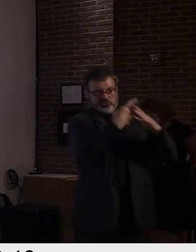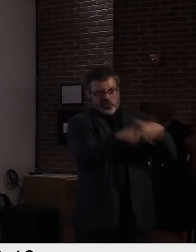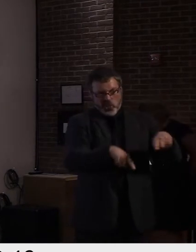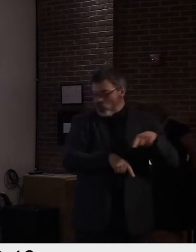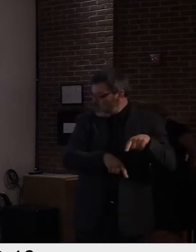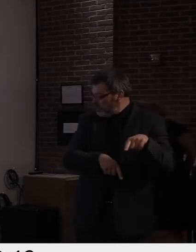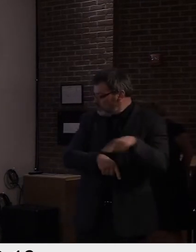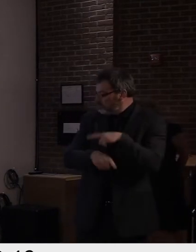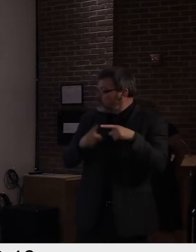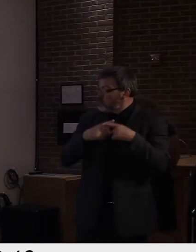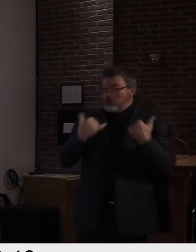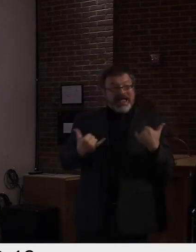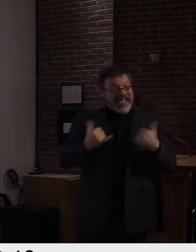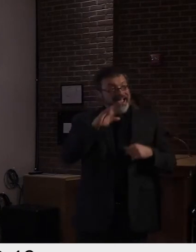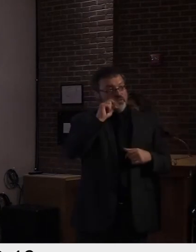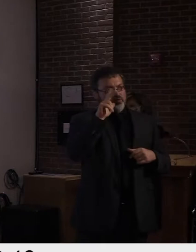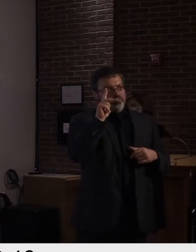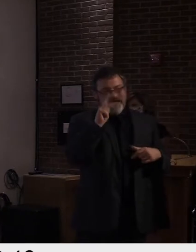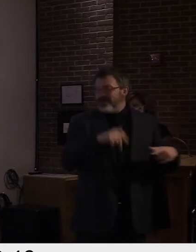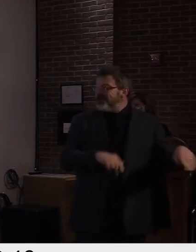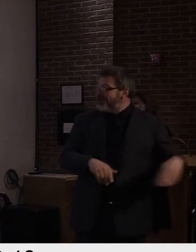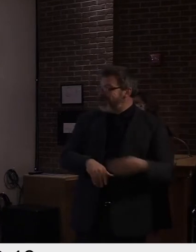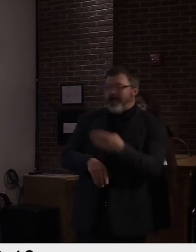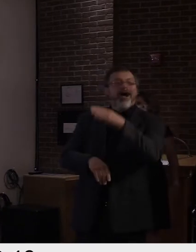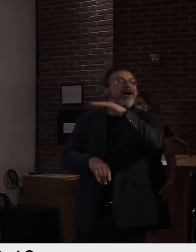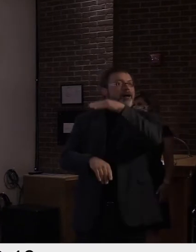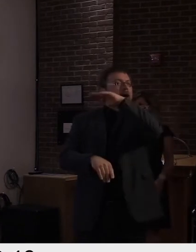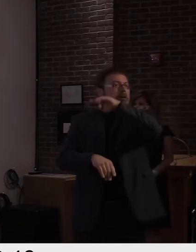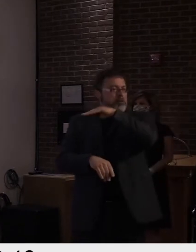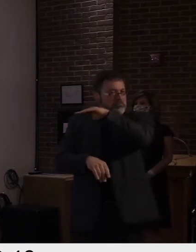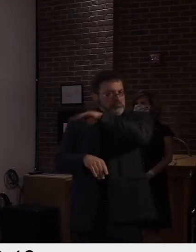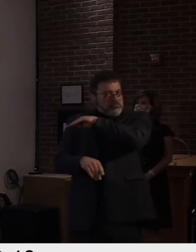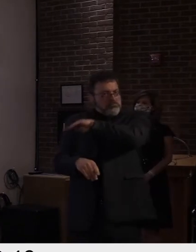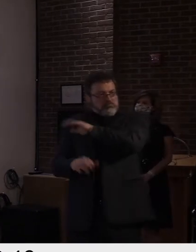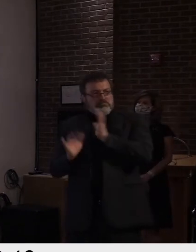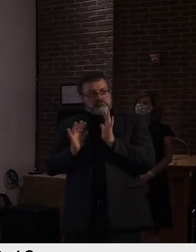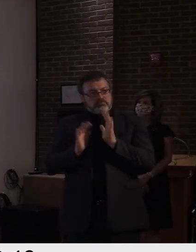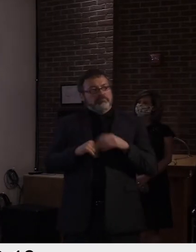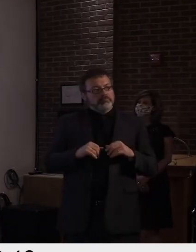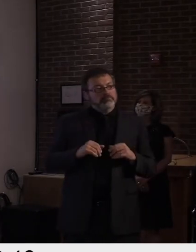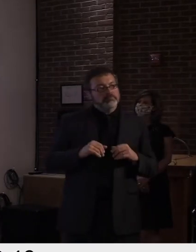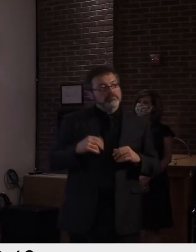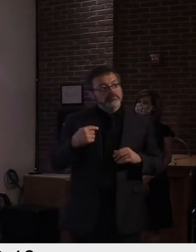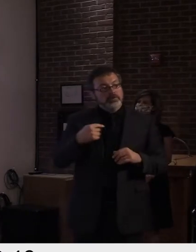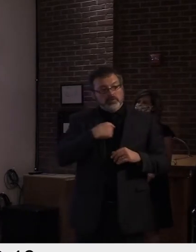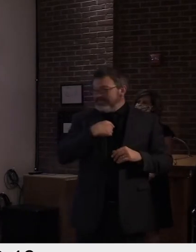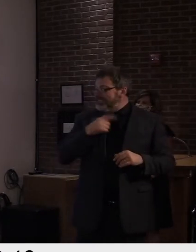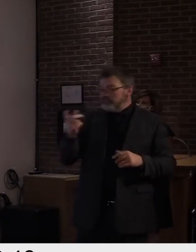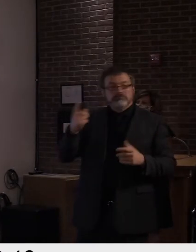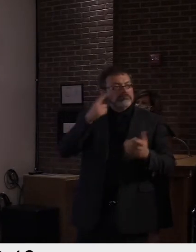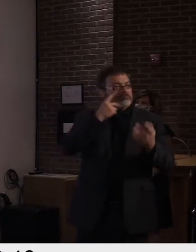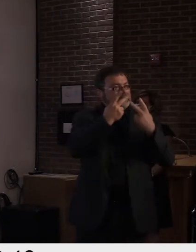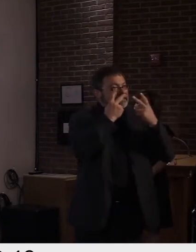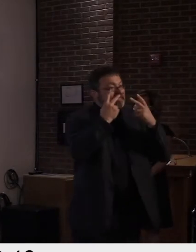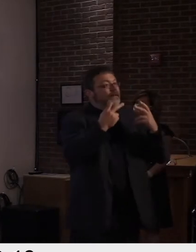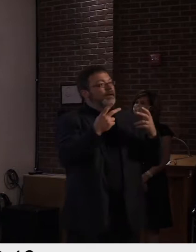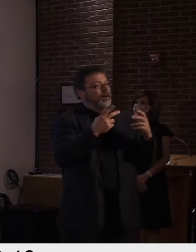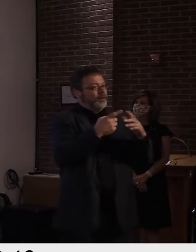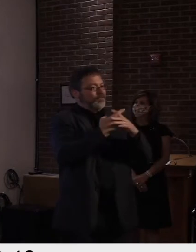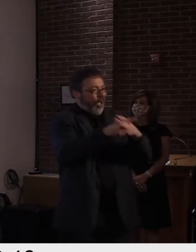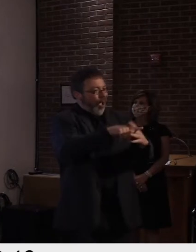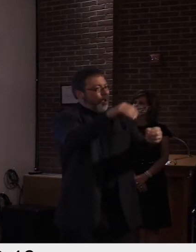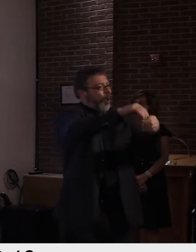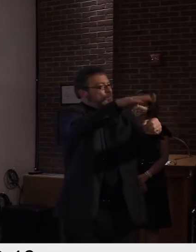outbreaks. Now, as we anticipated, there have been a couple of new clusters around the state, in addition to the outbreak that started